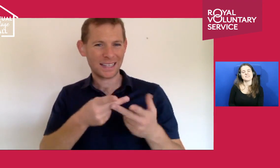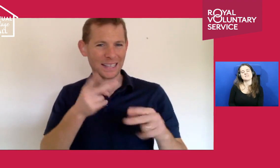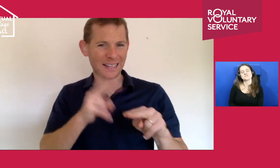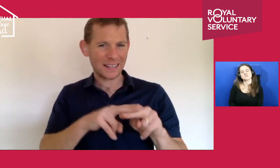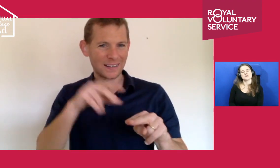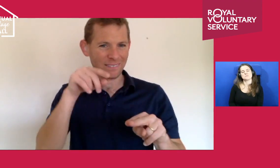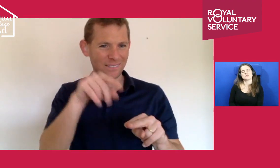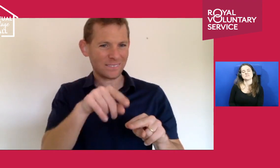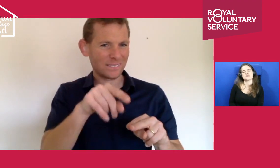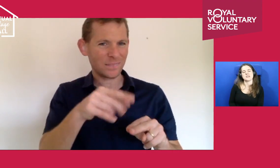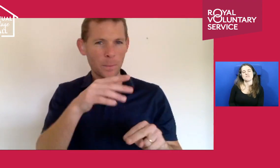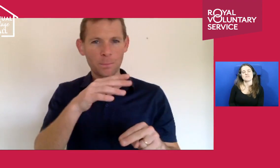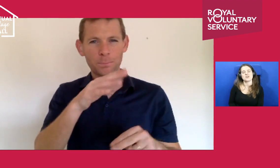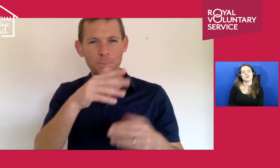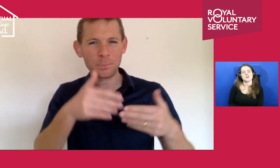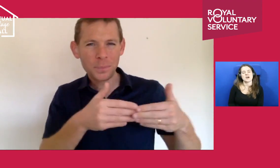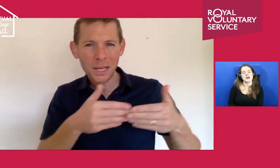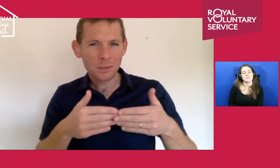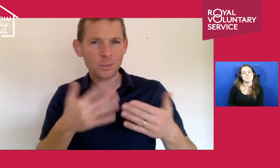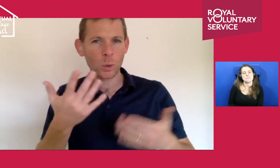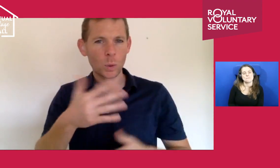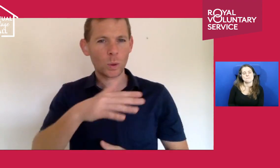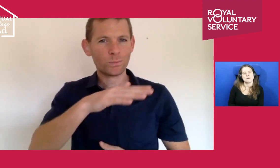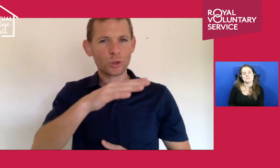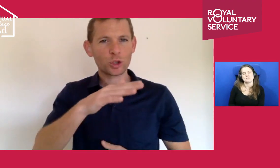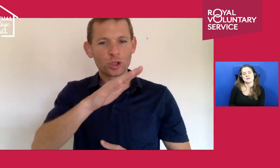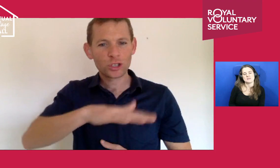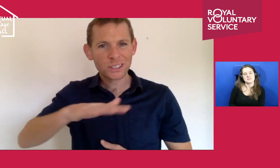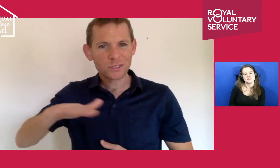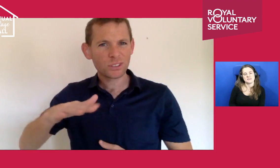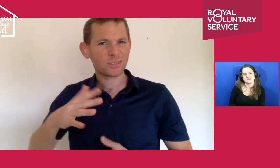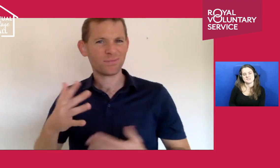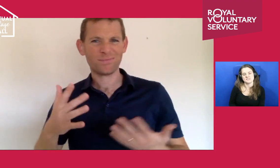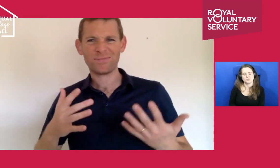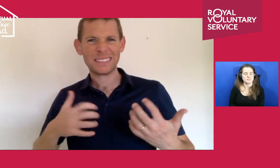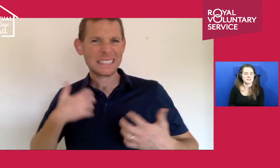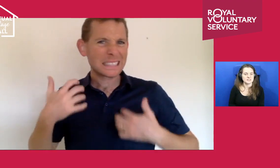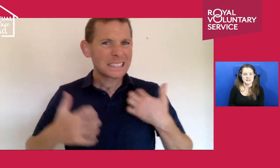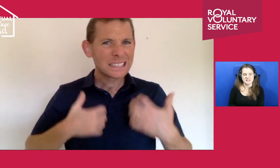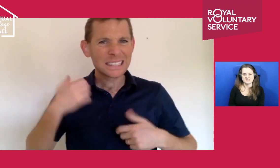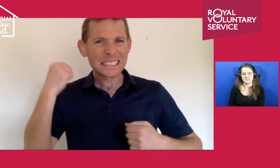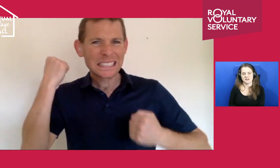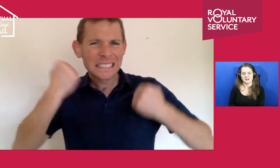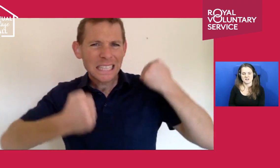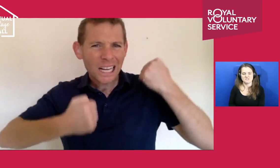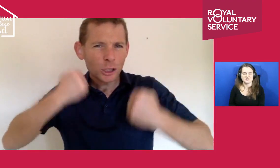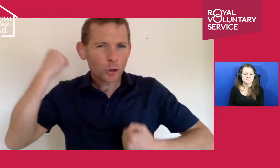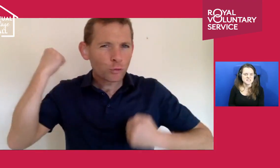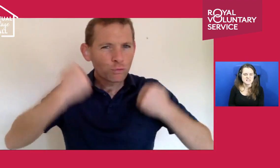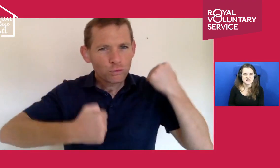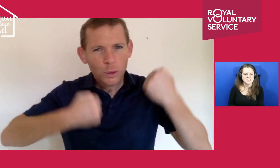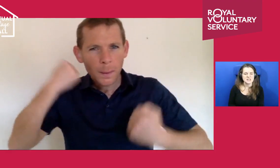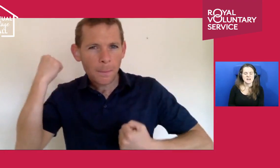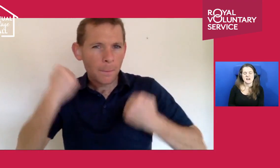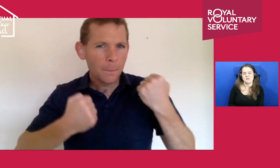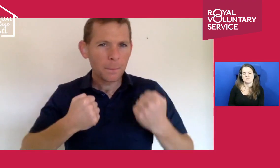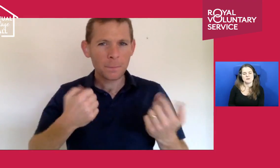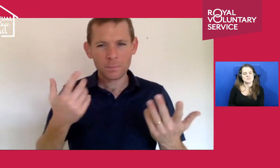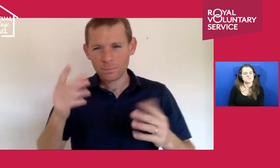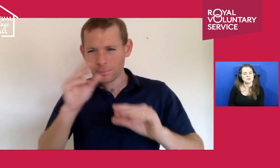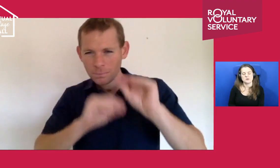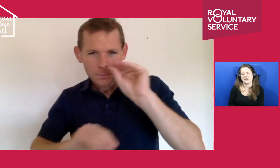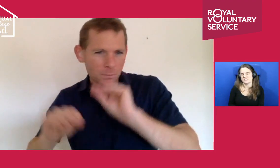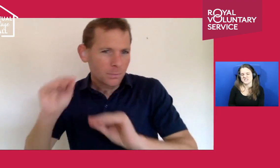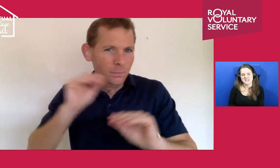Okay, because then that's really important if maybe the baby is, or the kids are fussy, and they